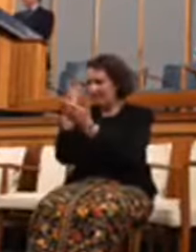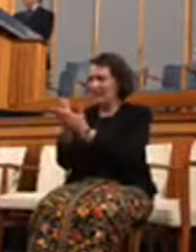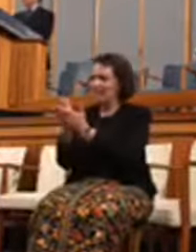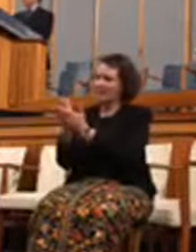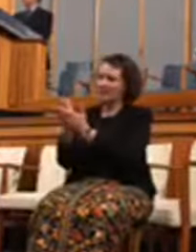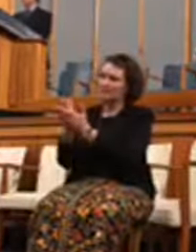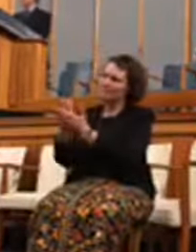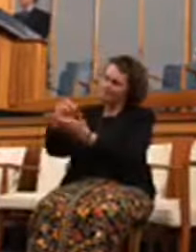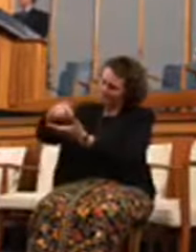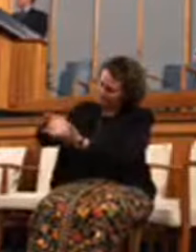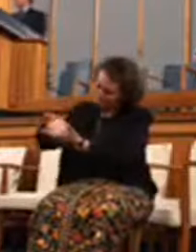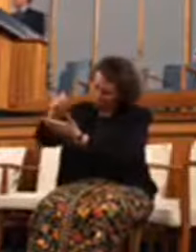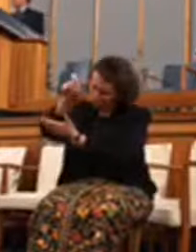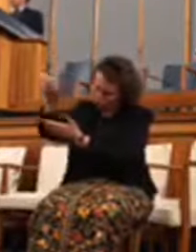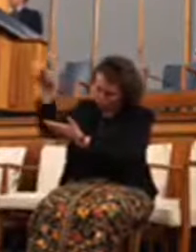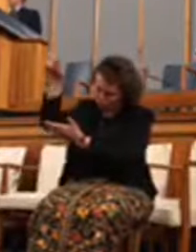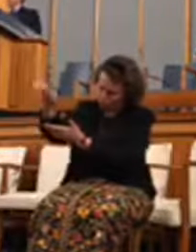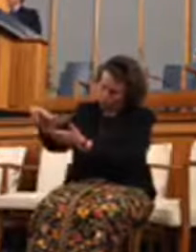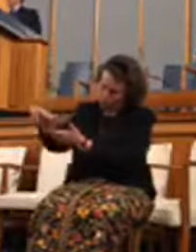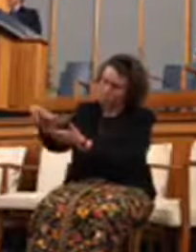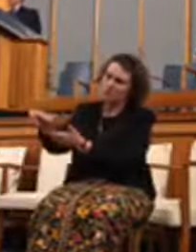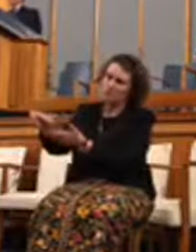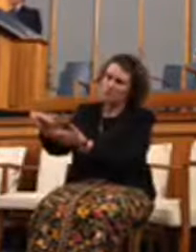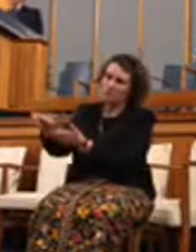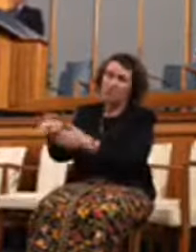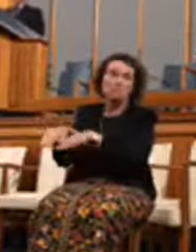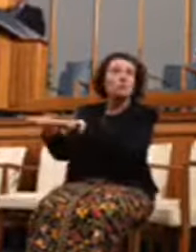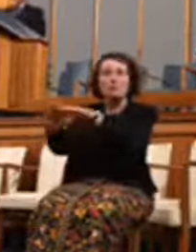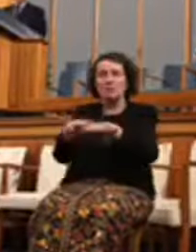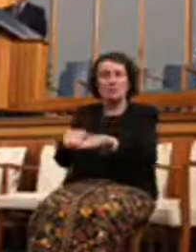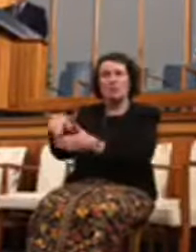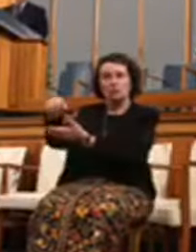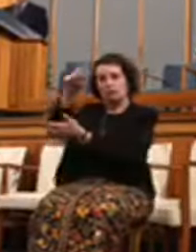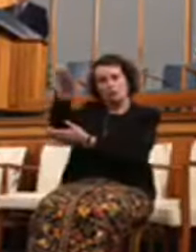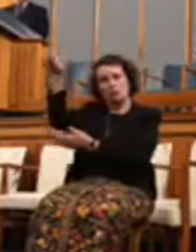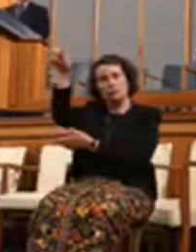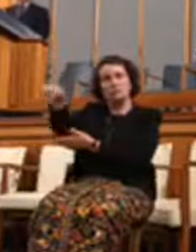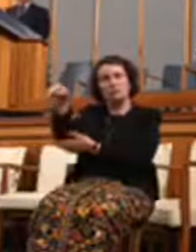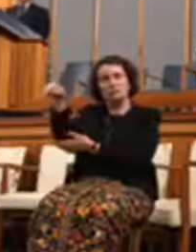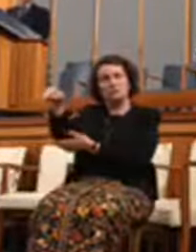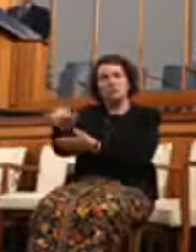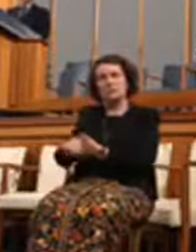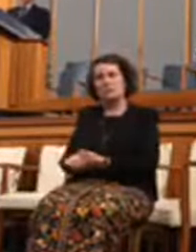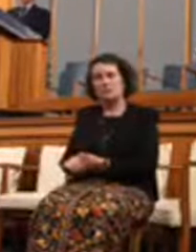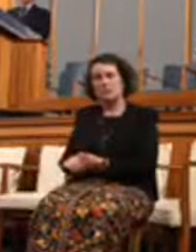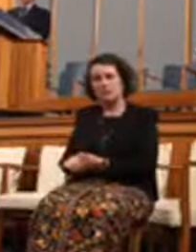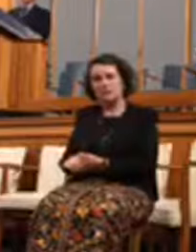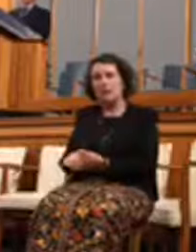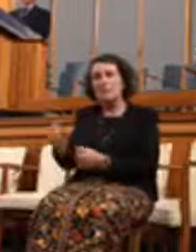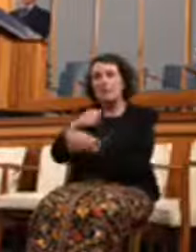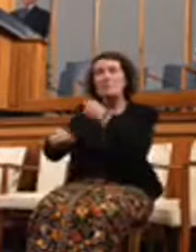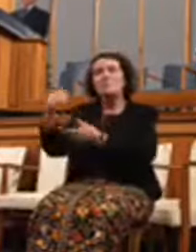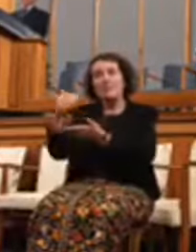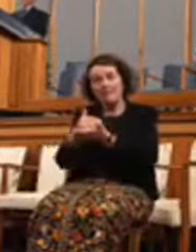the cross of Calvary, we are all equal. But once saved, we are also all